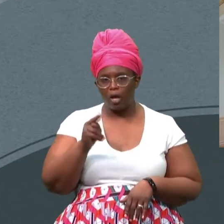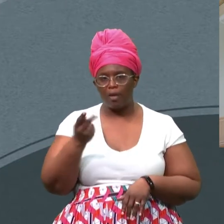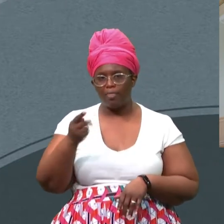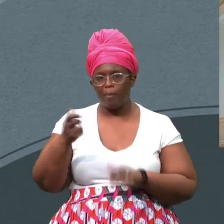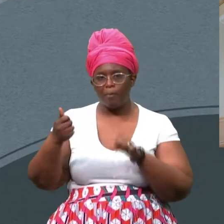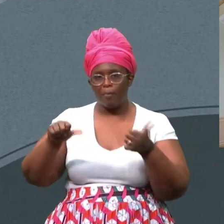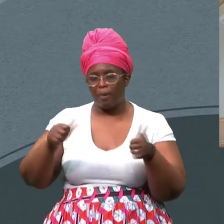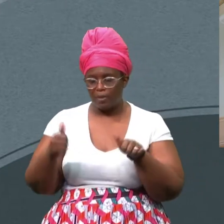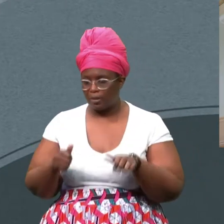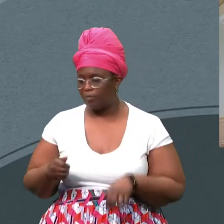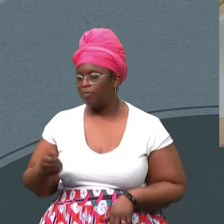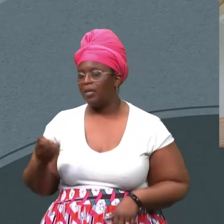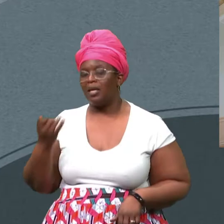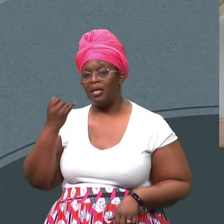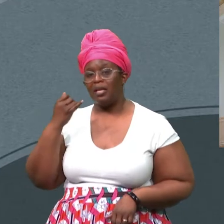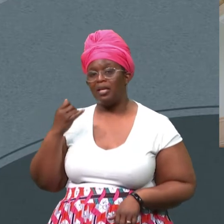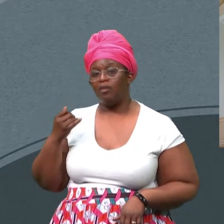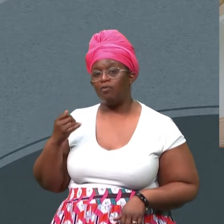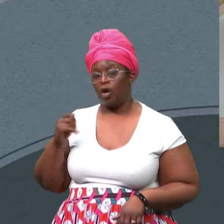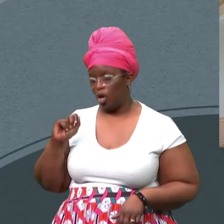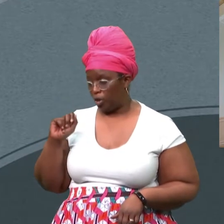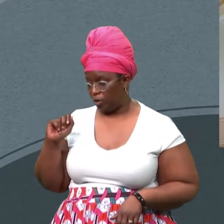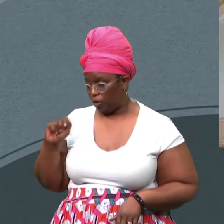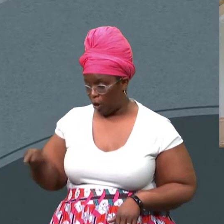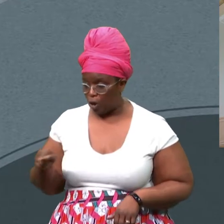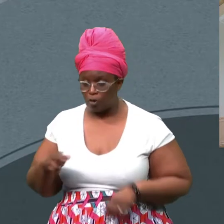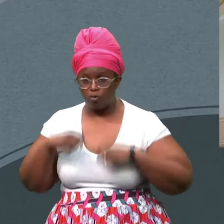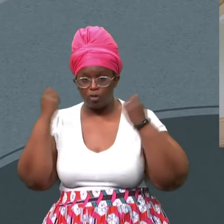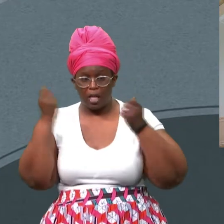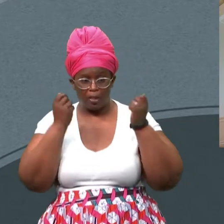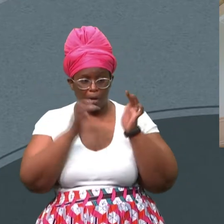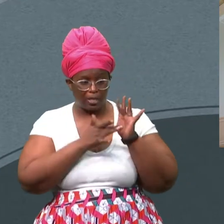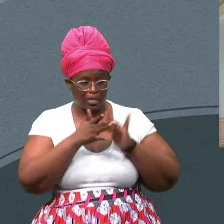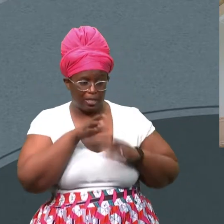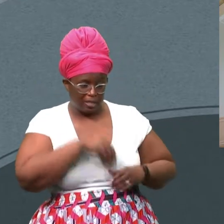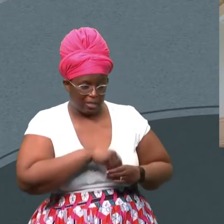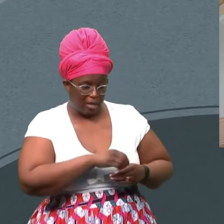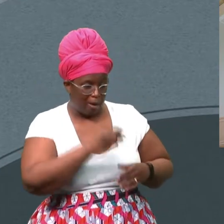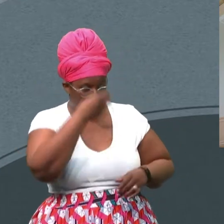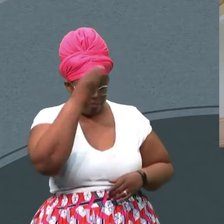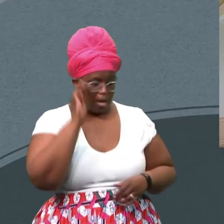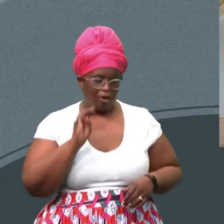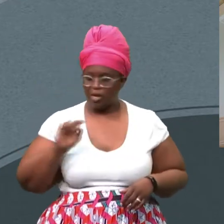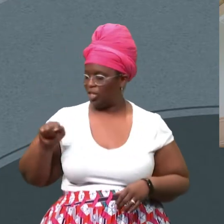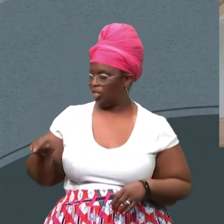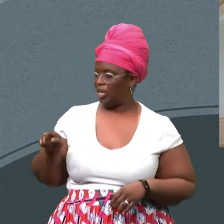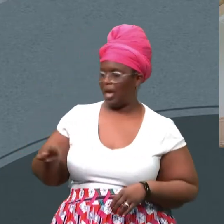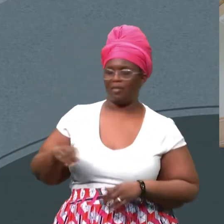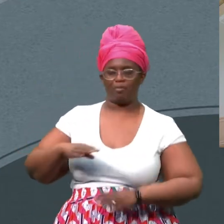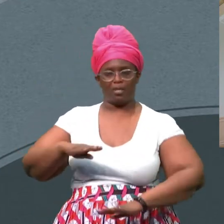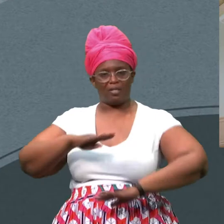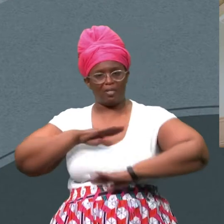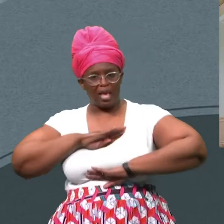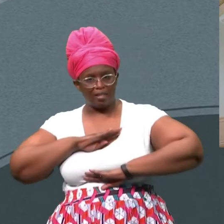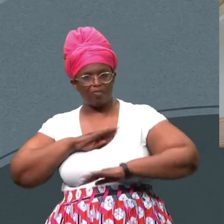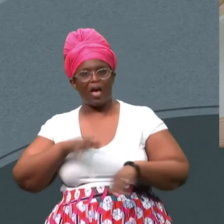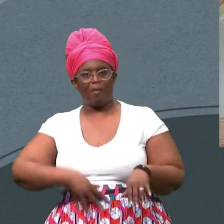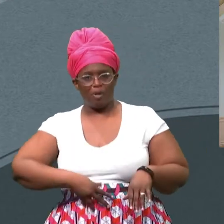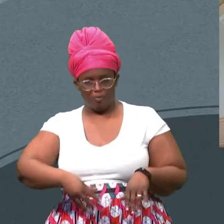her to celebrate the Jesus in Mary, she has to be content with the John the Baptist in